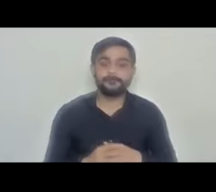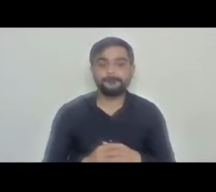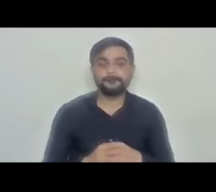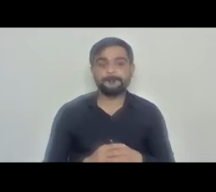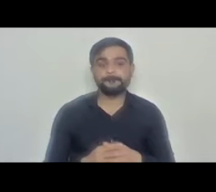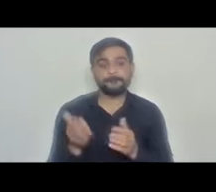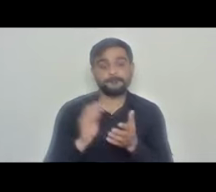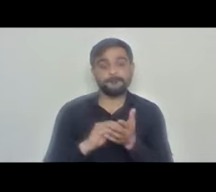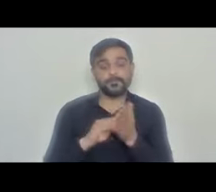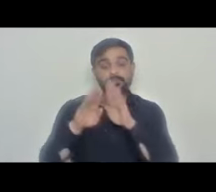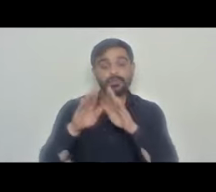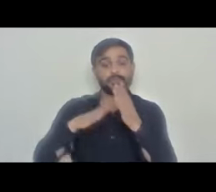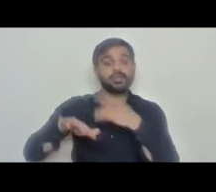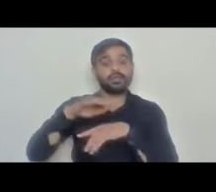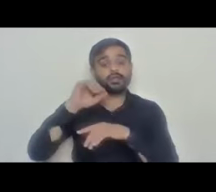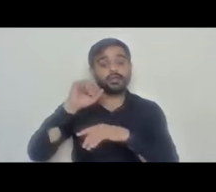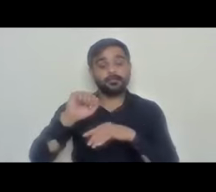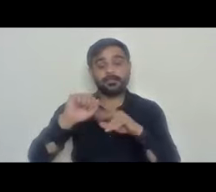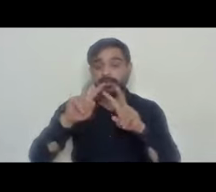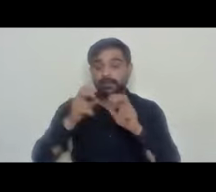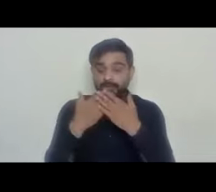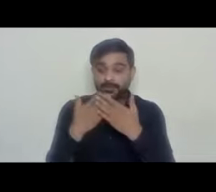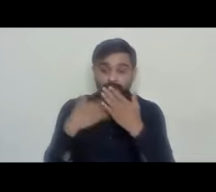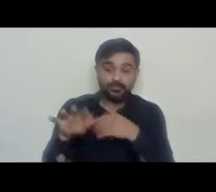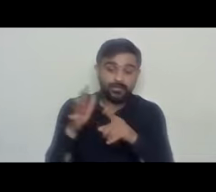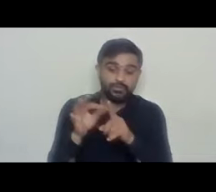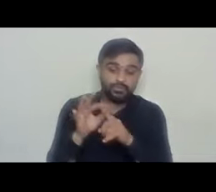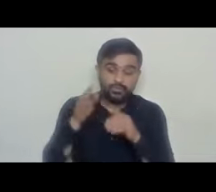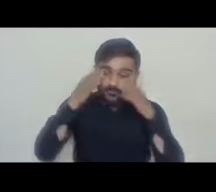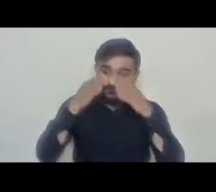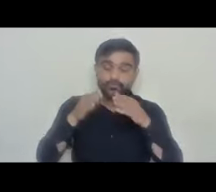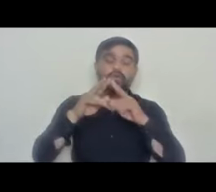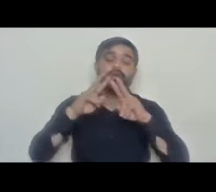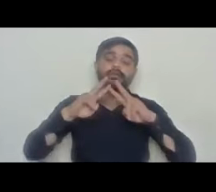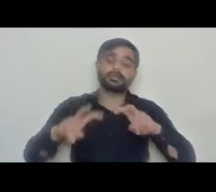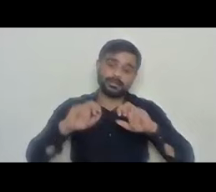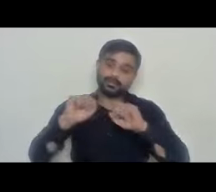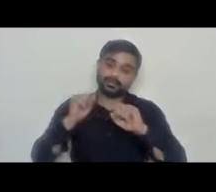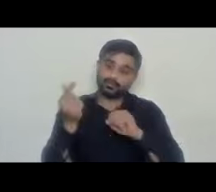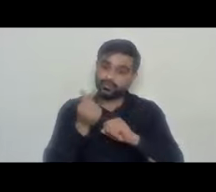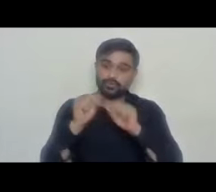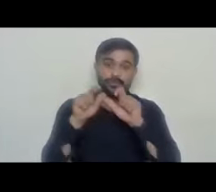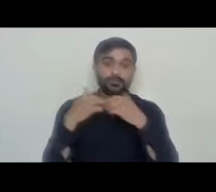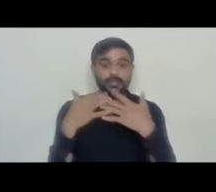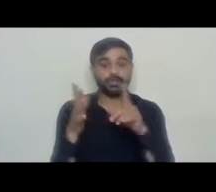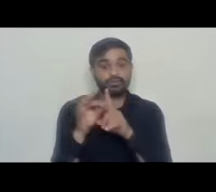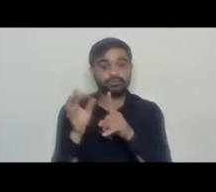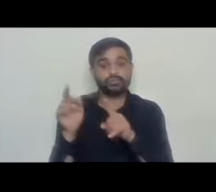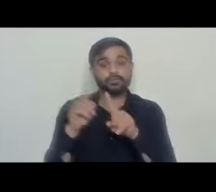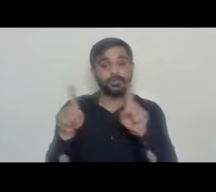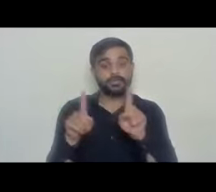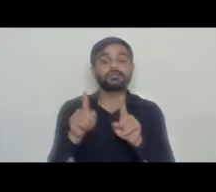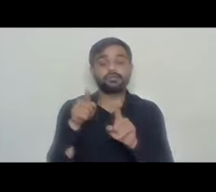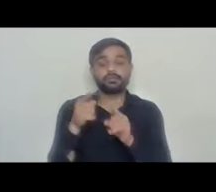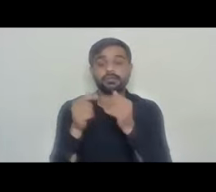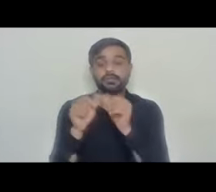again, it depends on the kind of study that you're doing and the purpose of the use of your study, the audience. But as